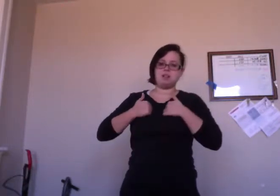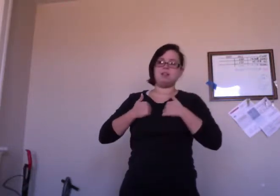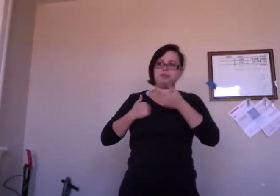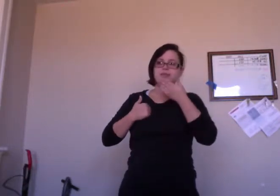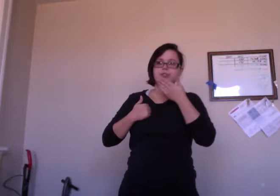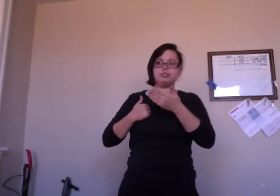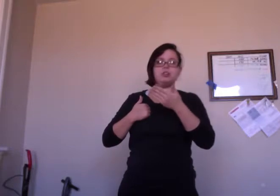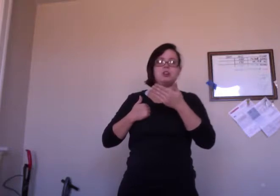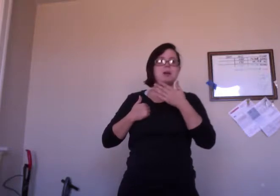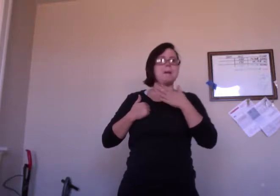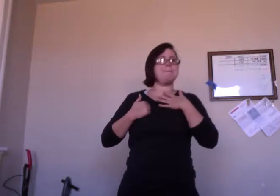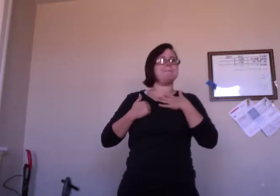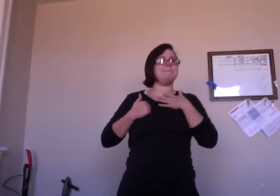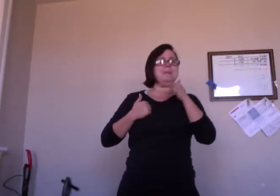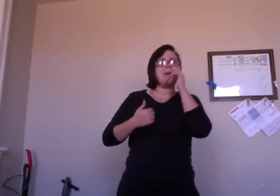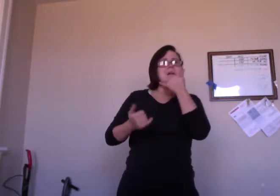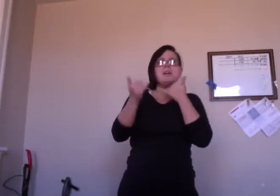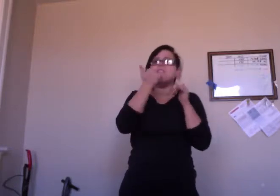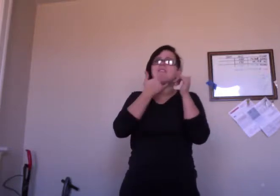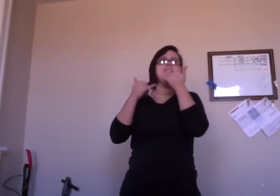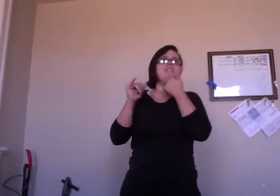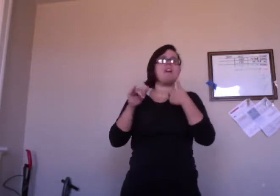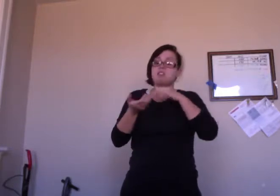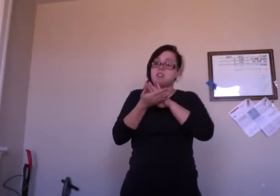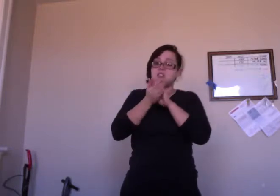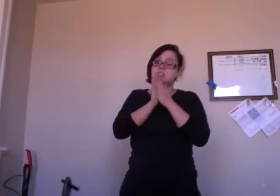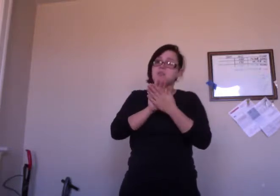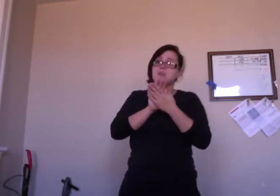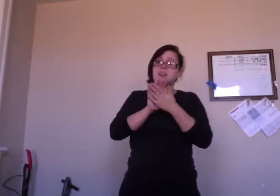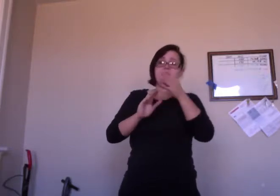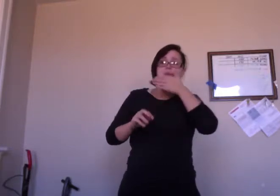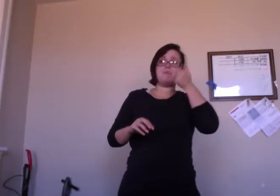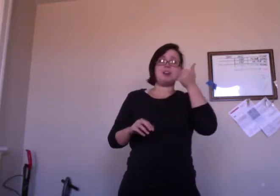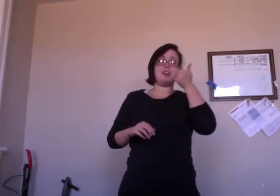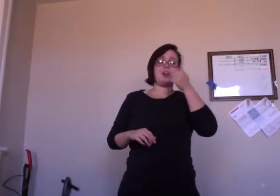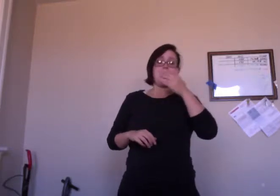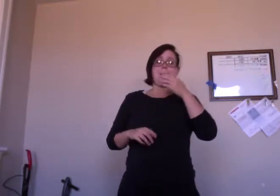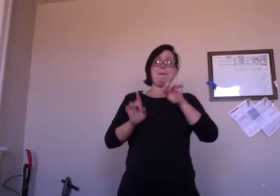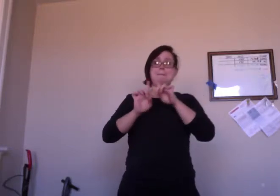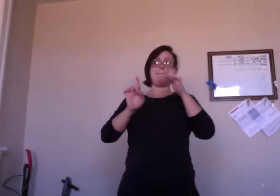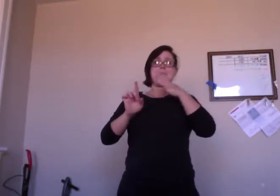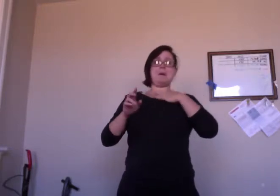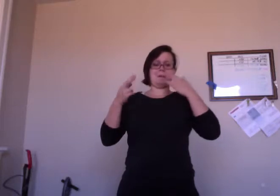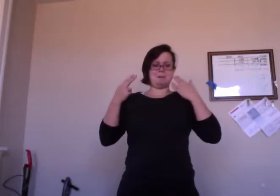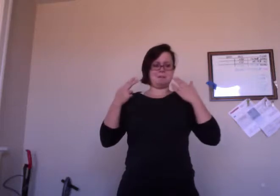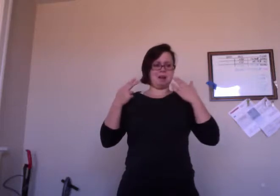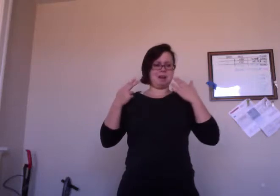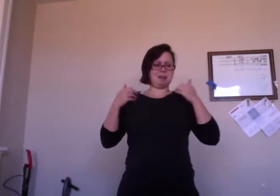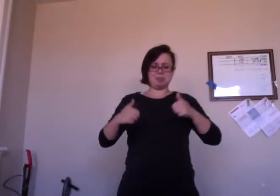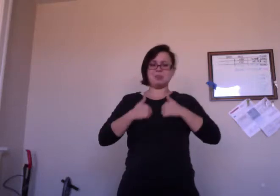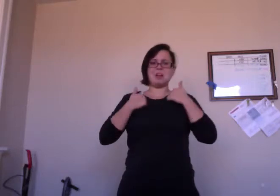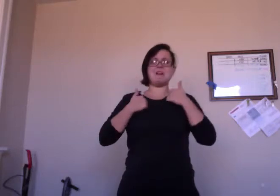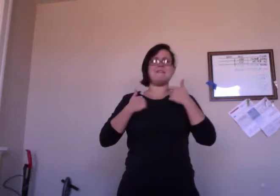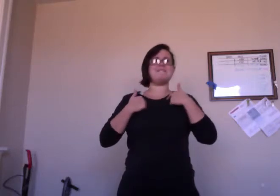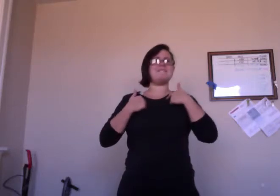better at everything I've tried. But in my humanity, I also allow my ego to get in. And I regretted the time I